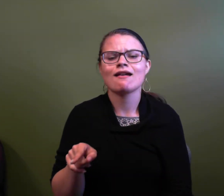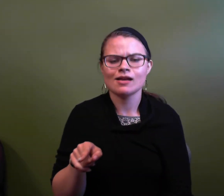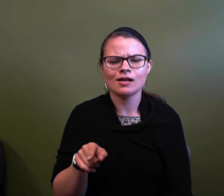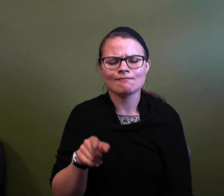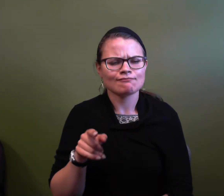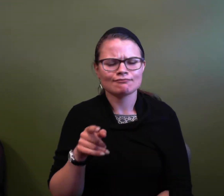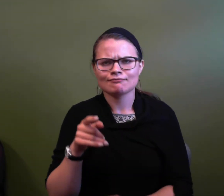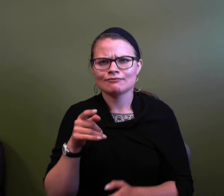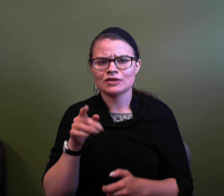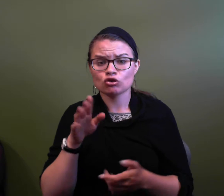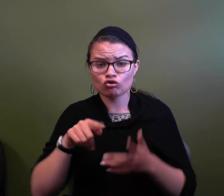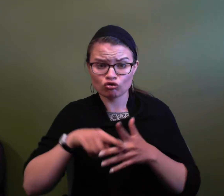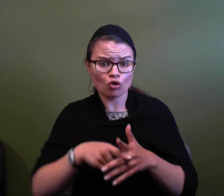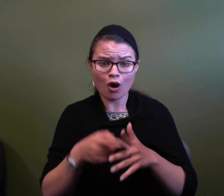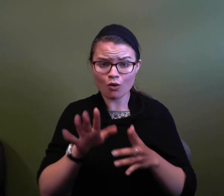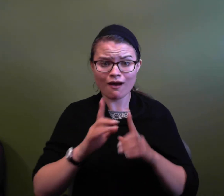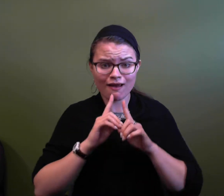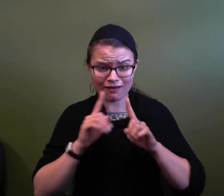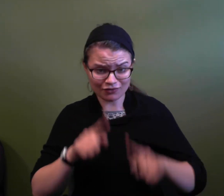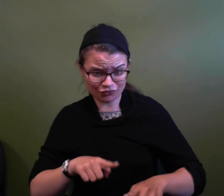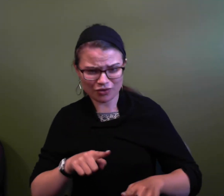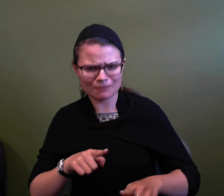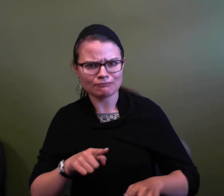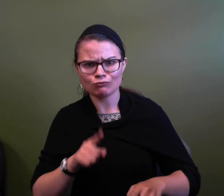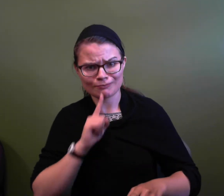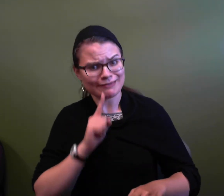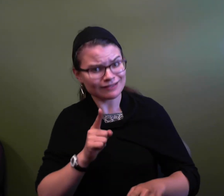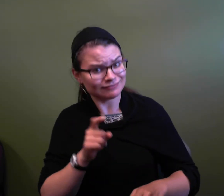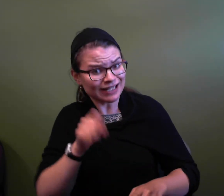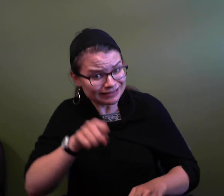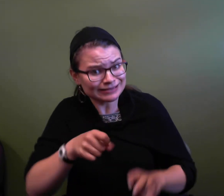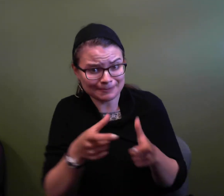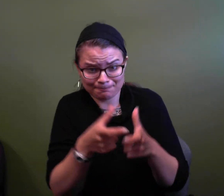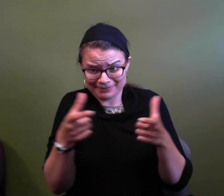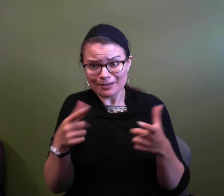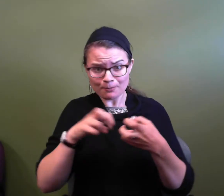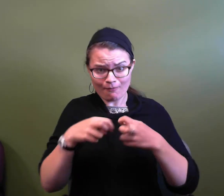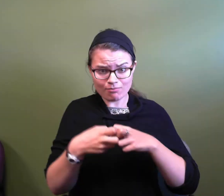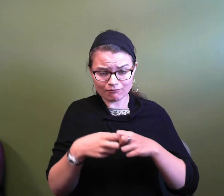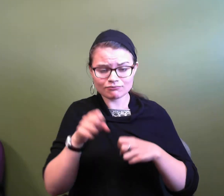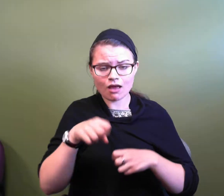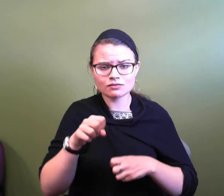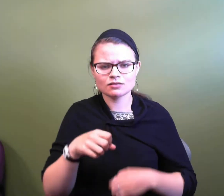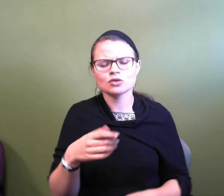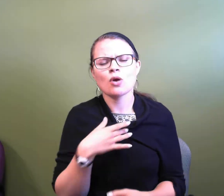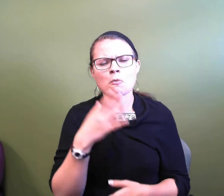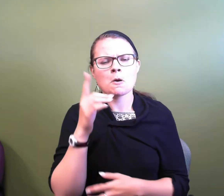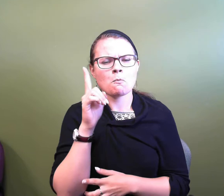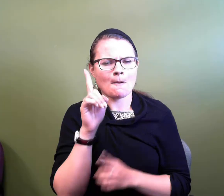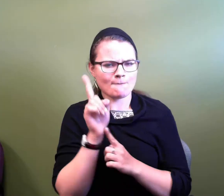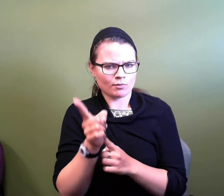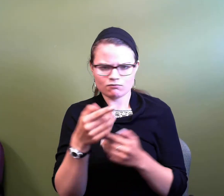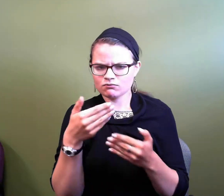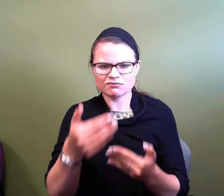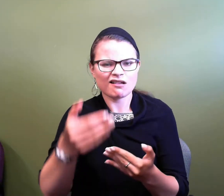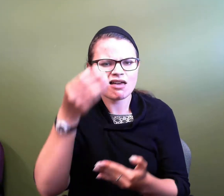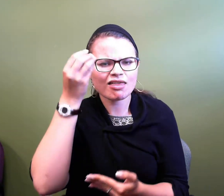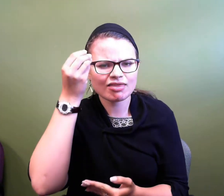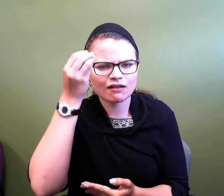off your answer? There's a big problem. So I want you to take a moment and think, what could be the problem with starting